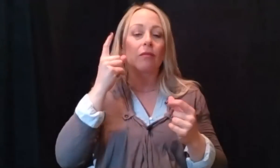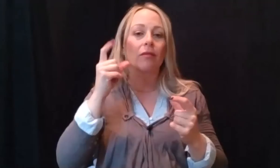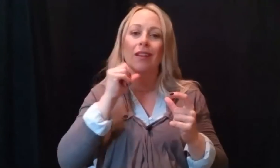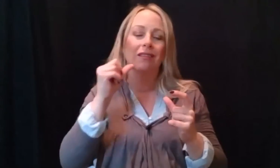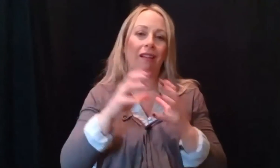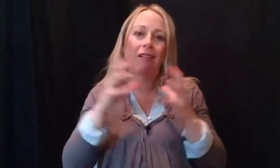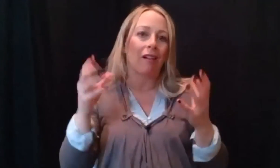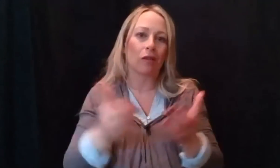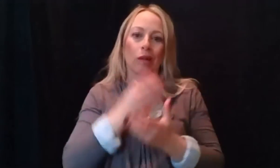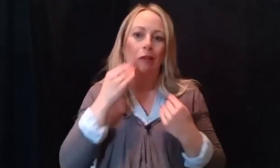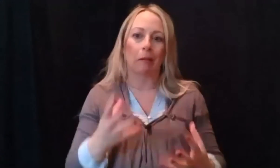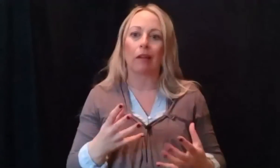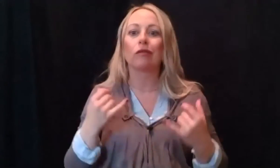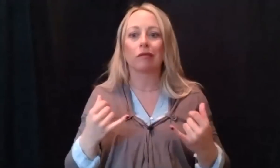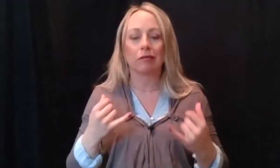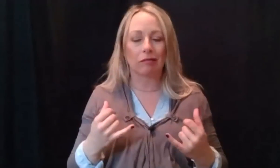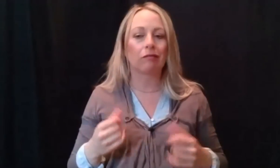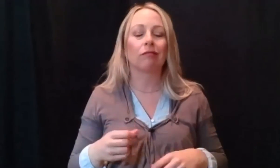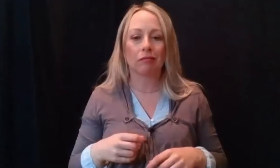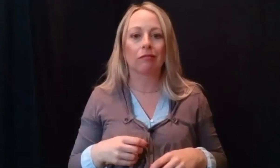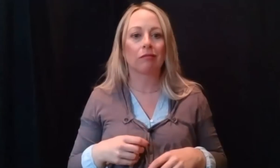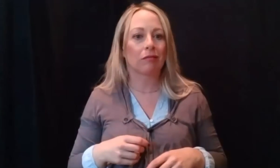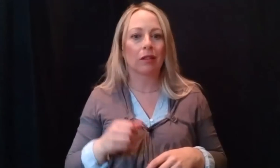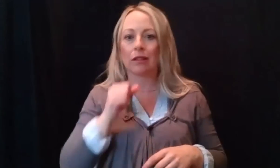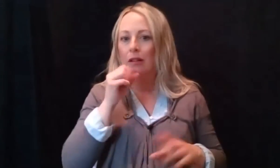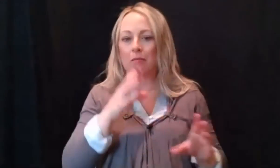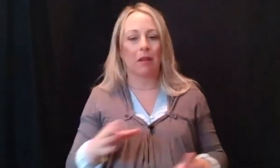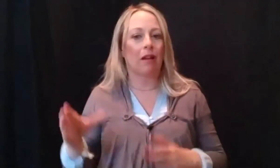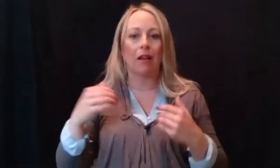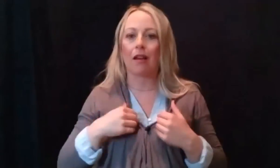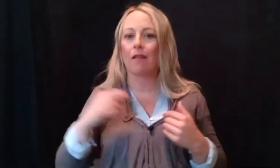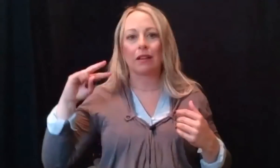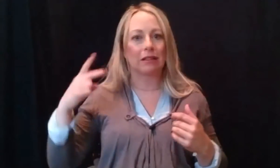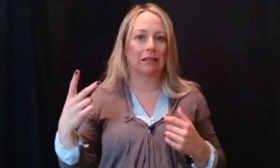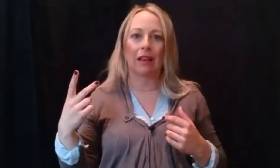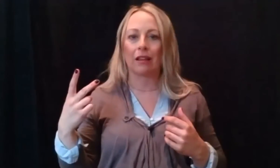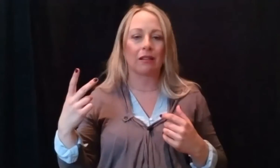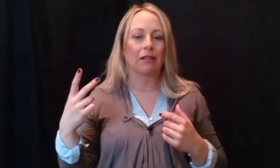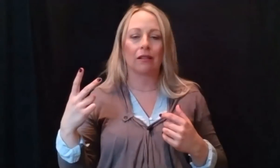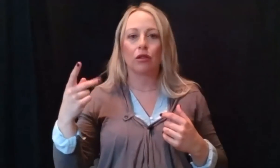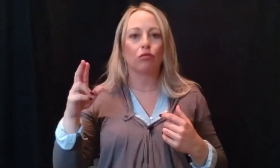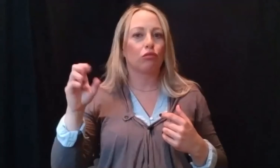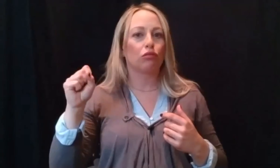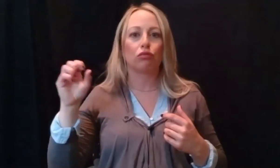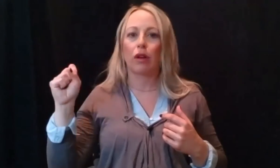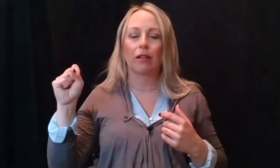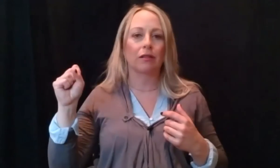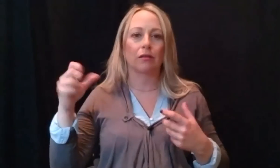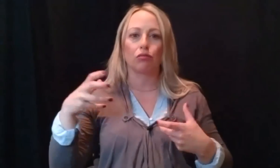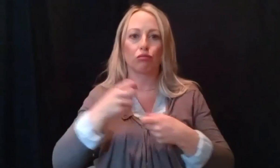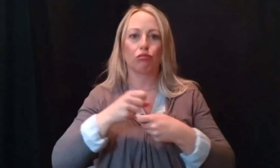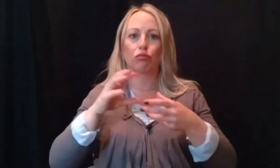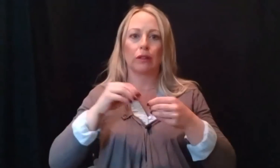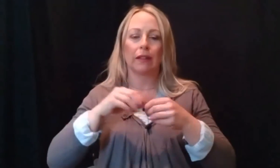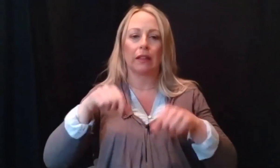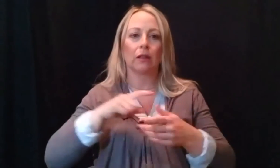information to share with you that we're seeing this week, we are not planning on having a second press briefing later this week. So our plan is to